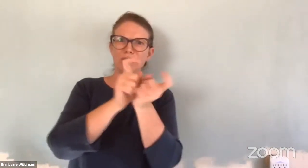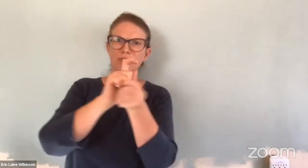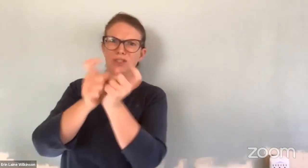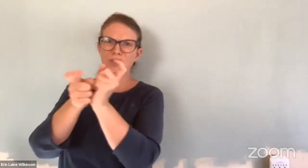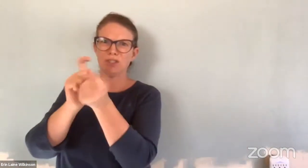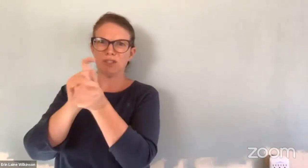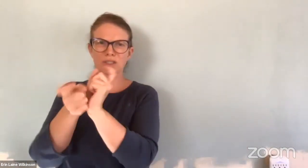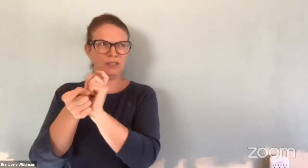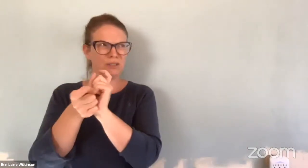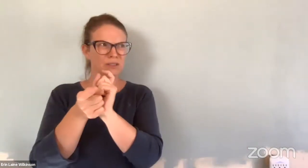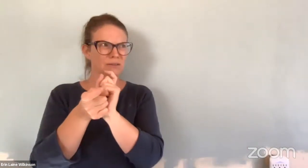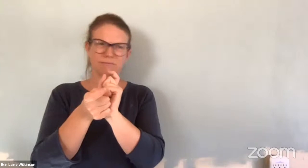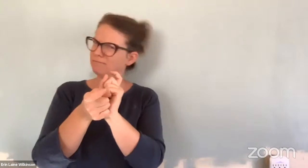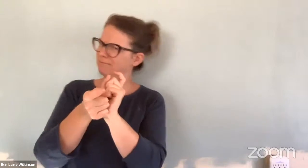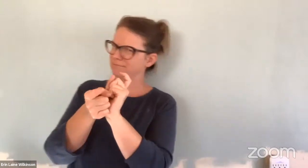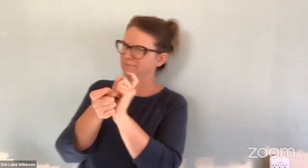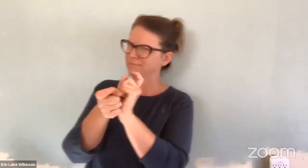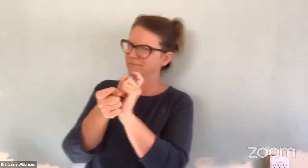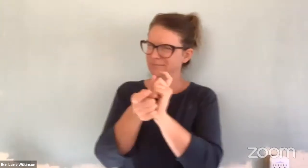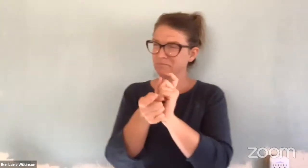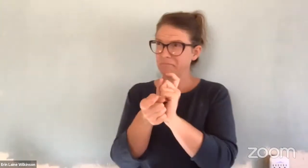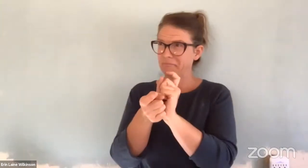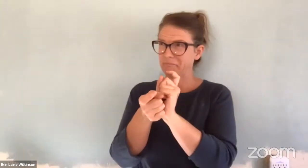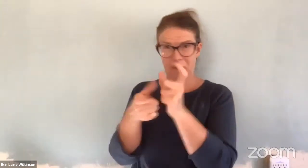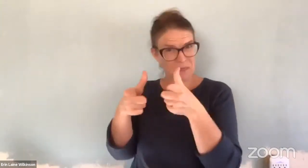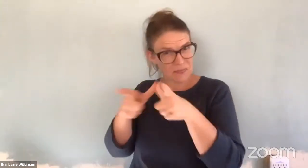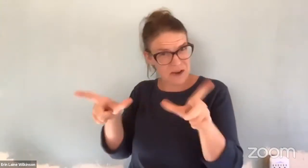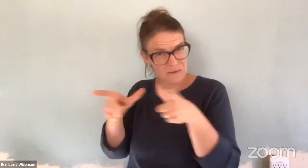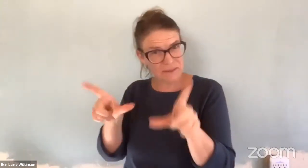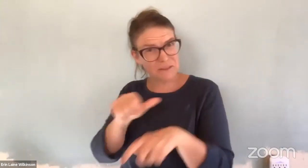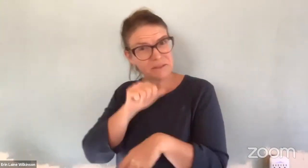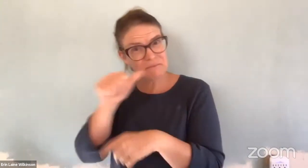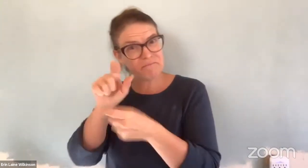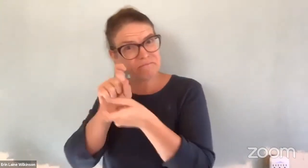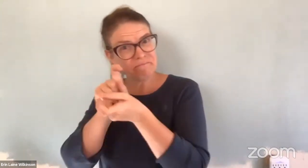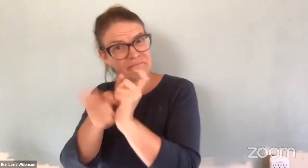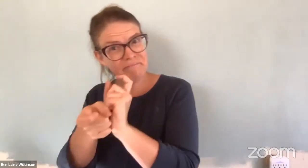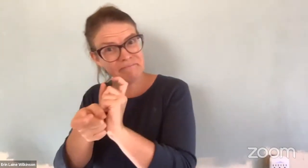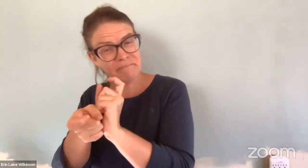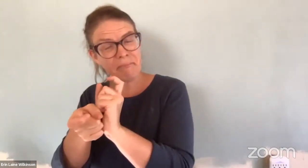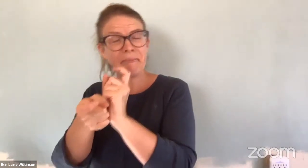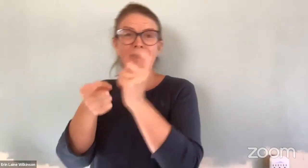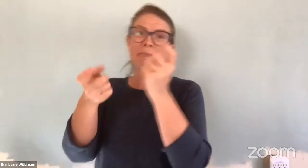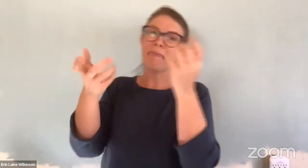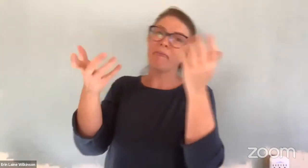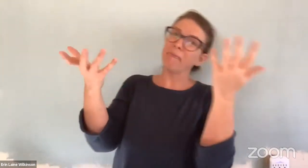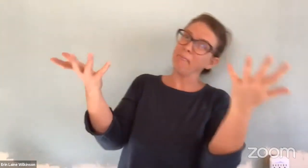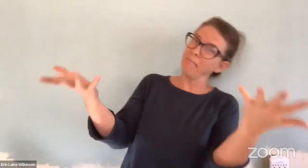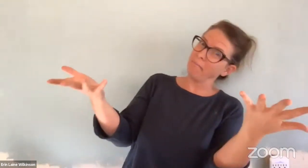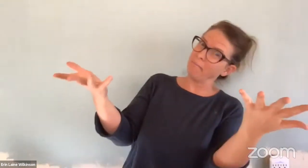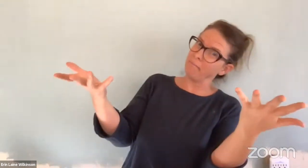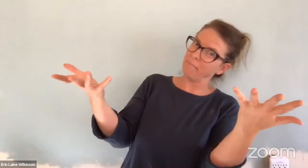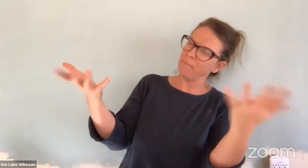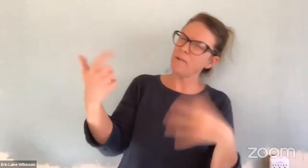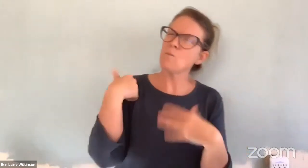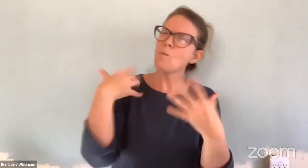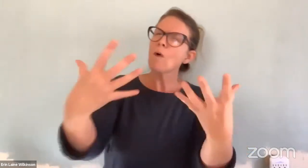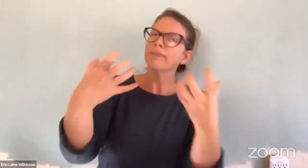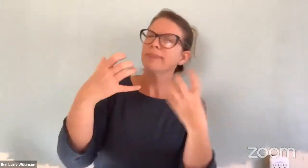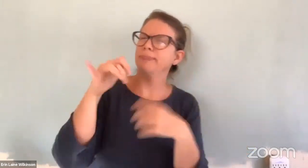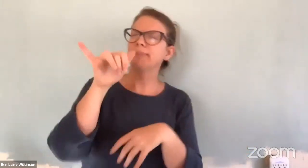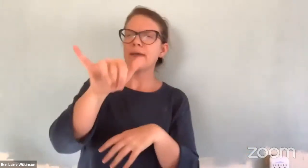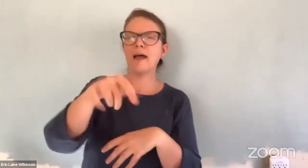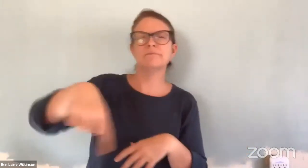was very different in the past and is changing, always ever changing. So how could the one be changing and language